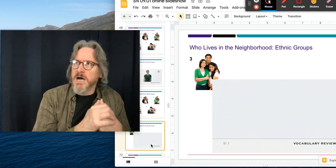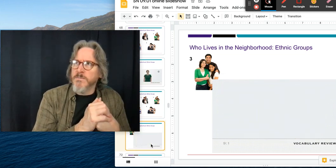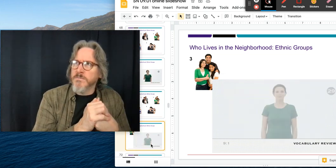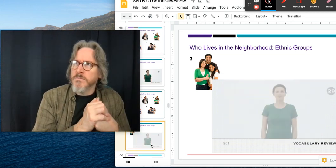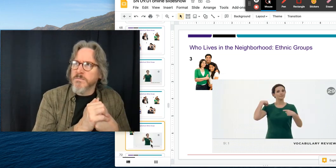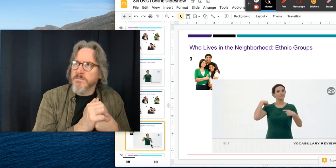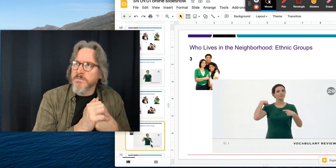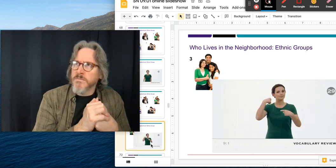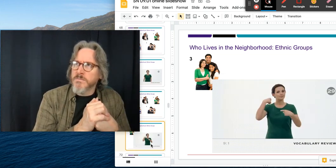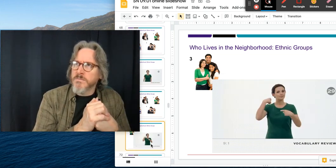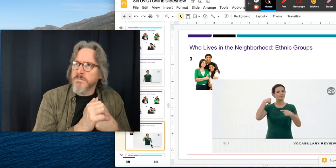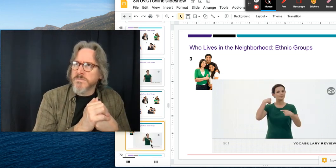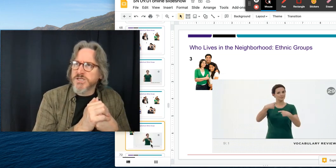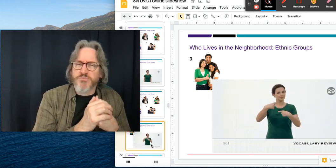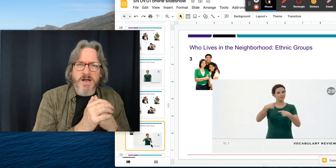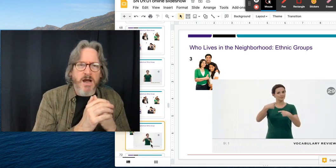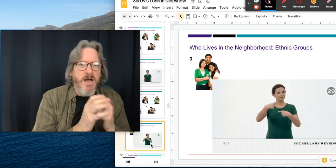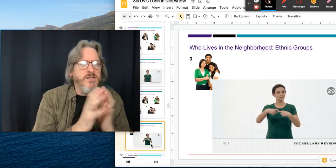signs,